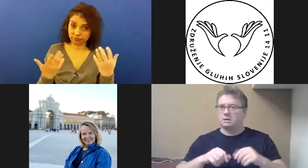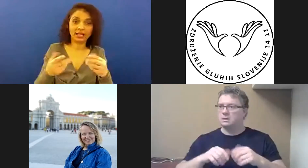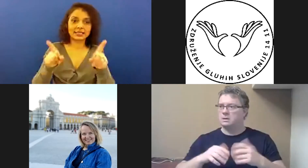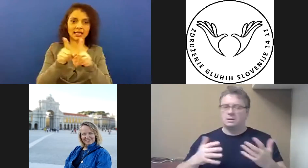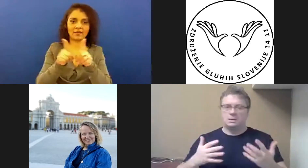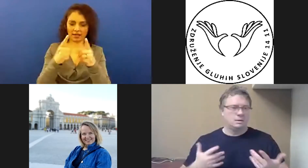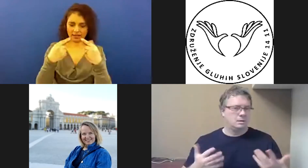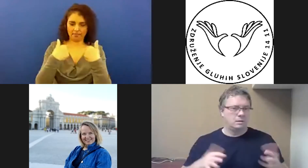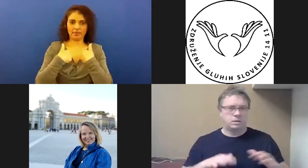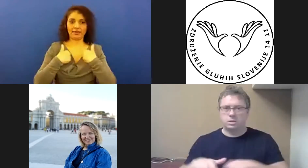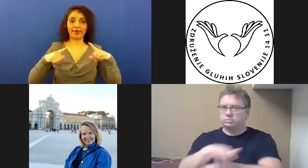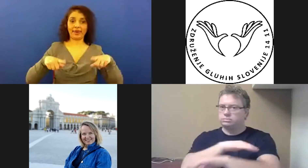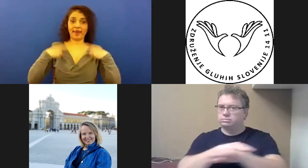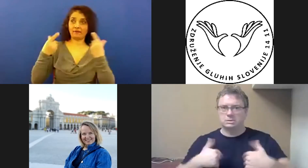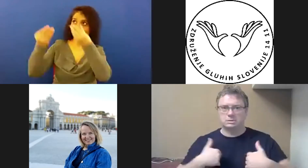And don't